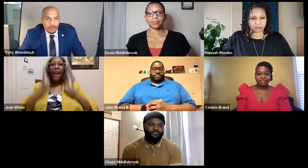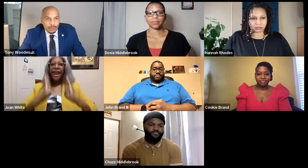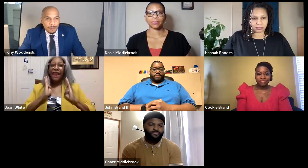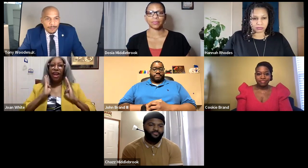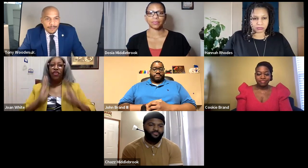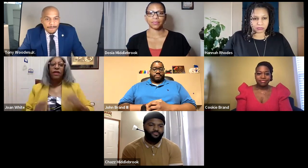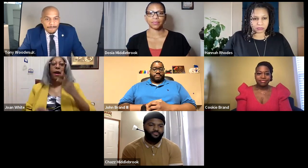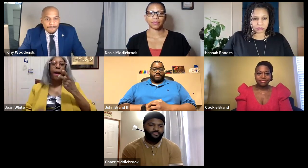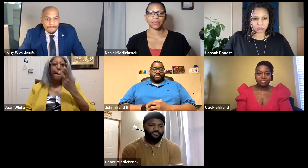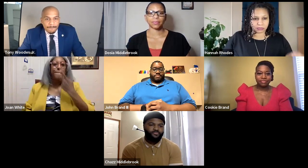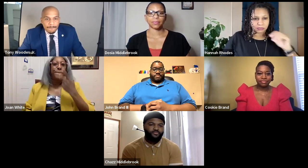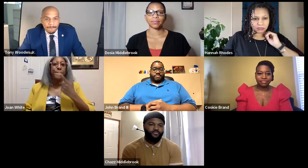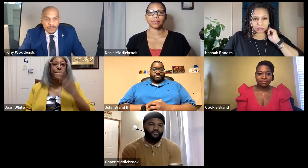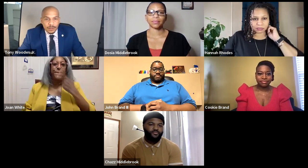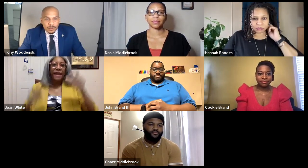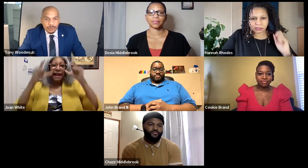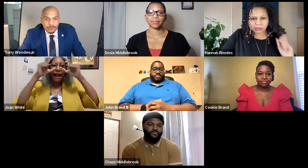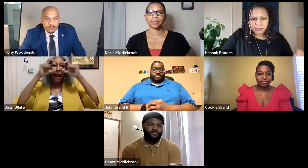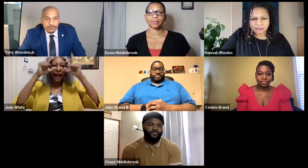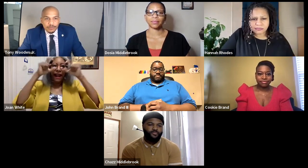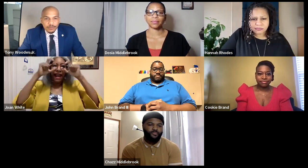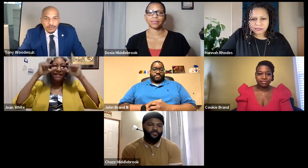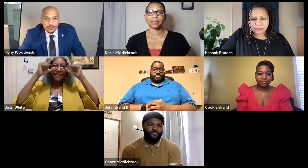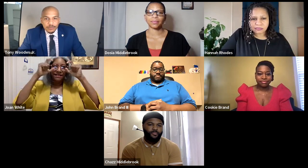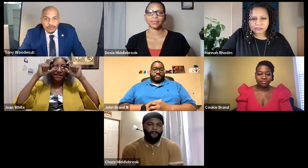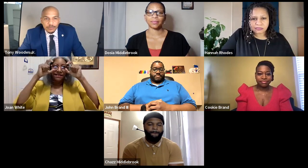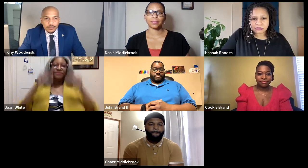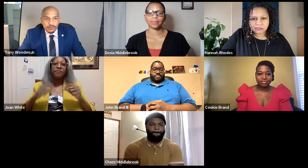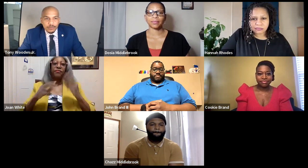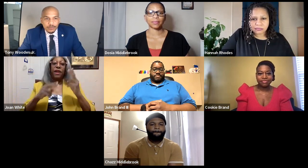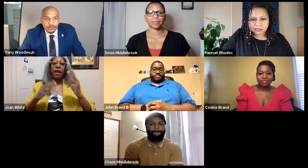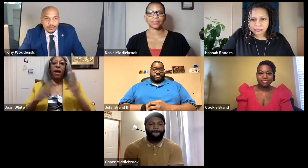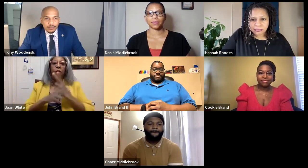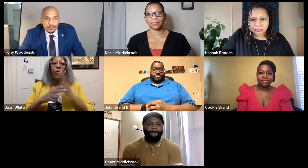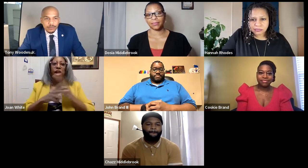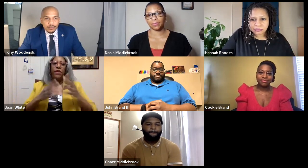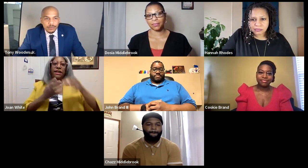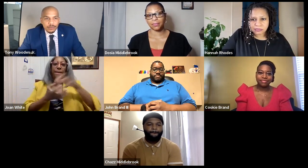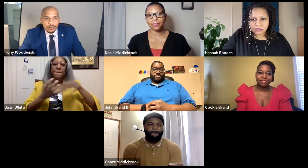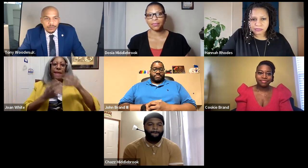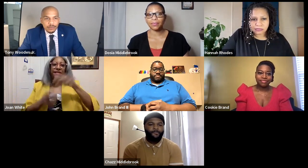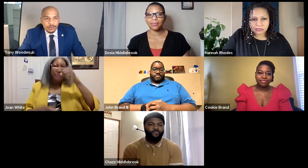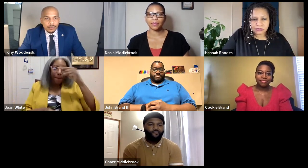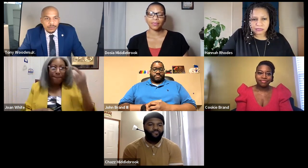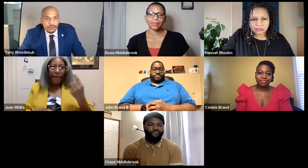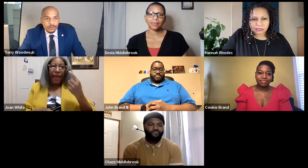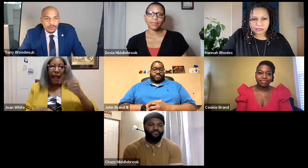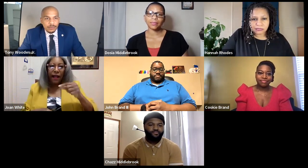Hi, I have gray hair, a pair of pink eyeglasses. I'm wearing